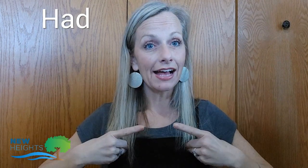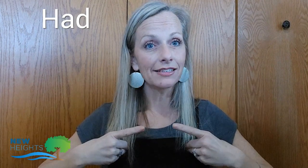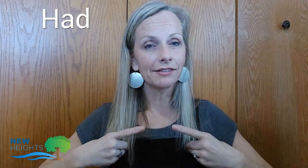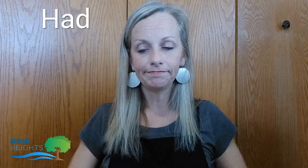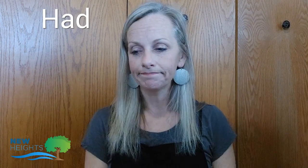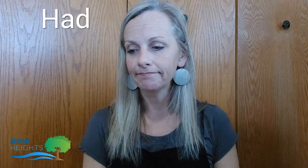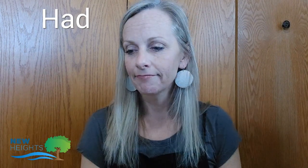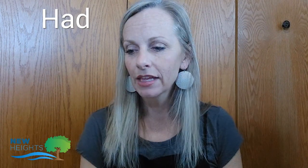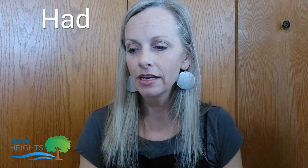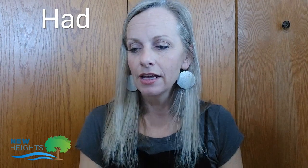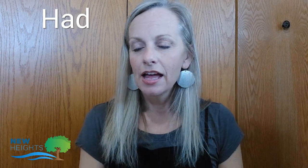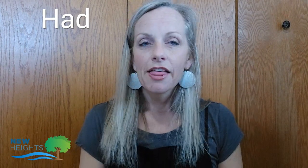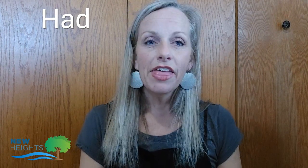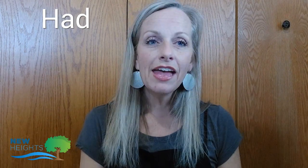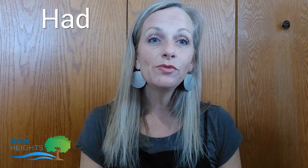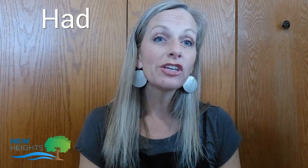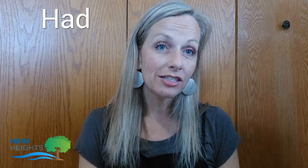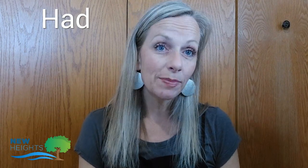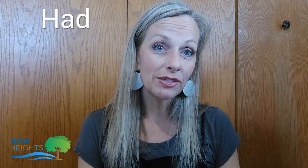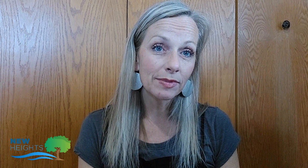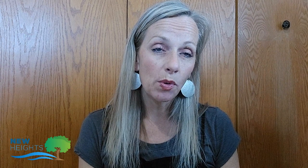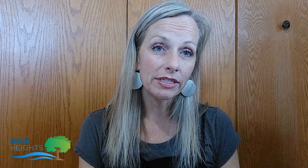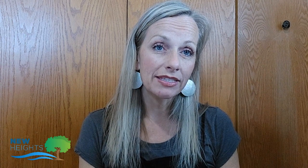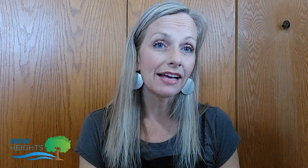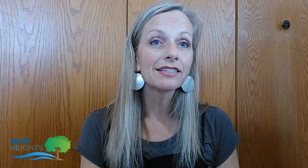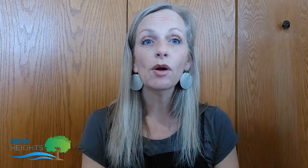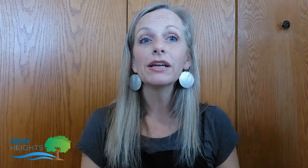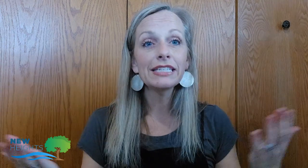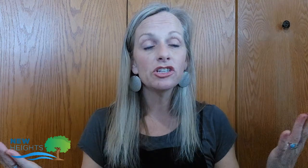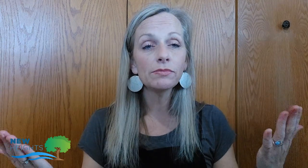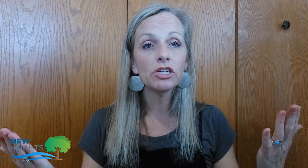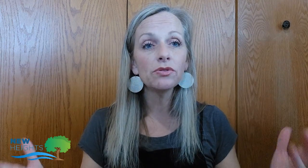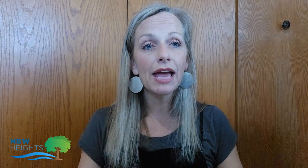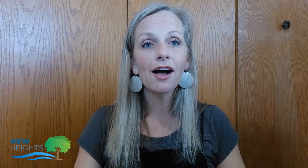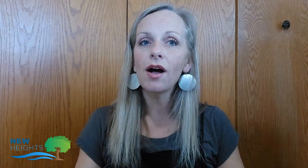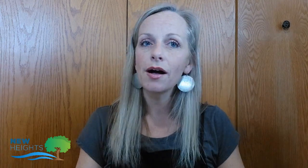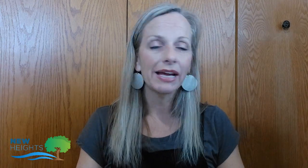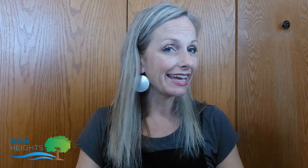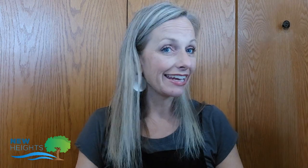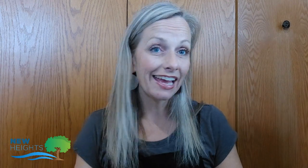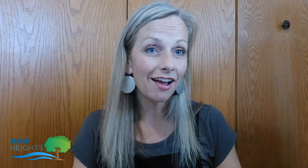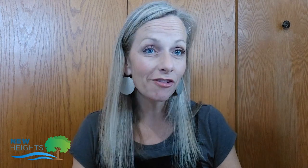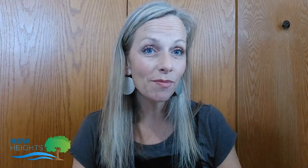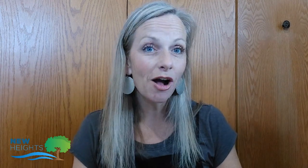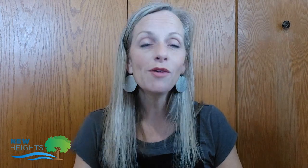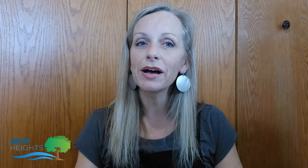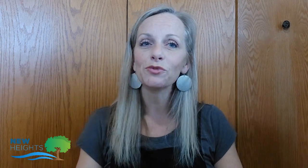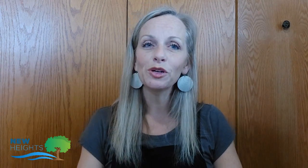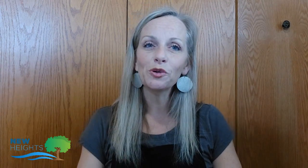had. Then we talked about some sports signs. So I want to teach them to you now. Again, I can't cover them all, but real